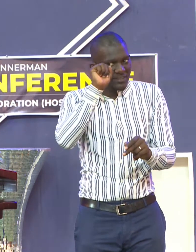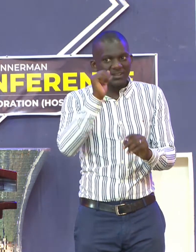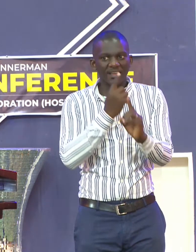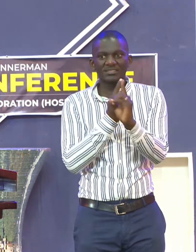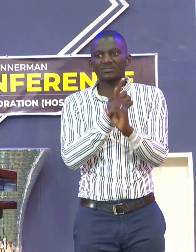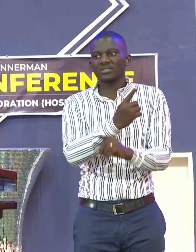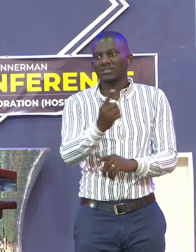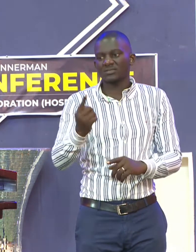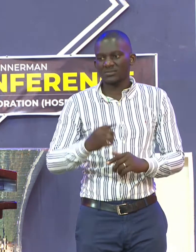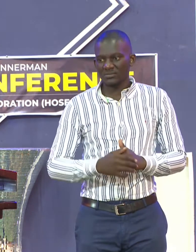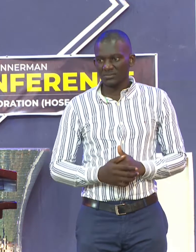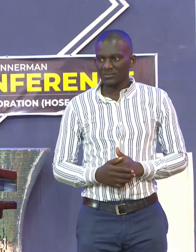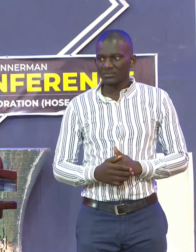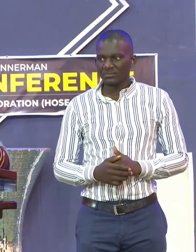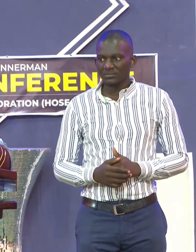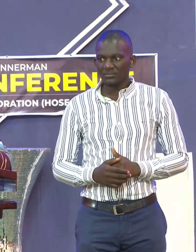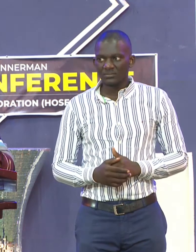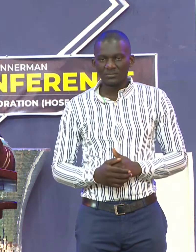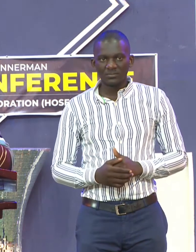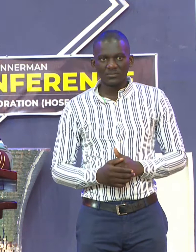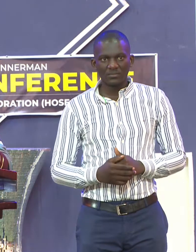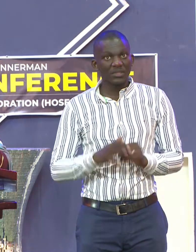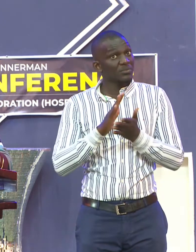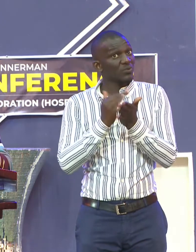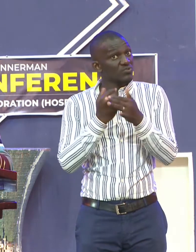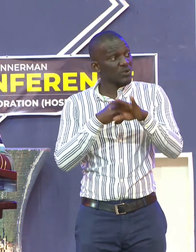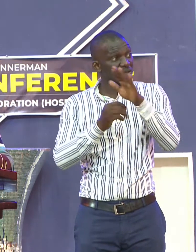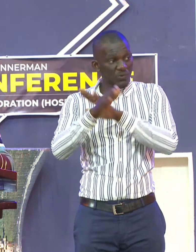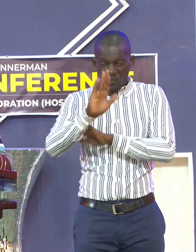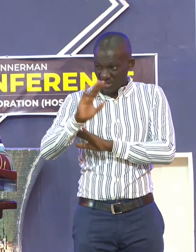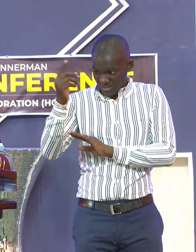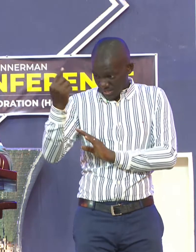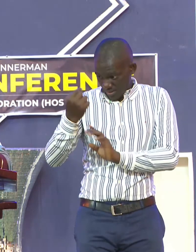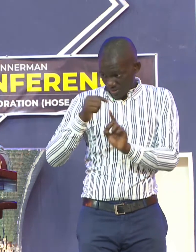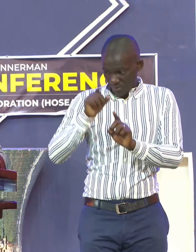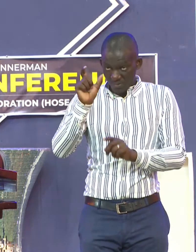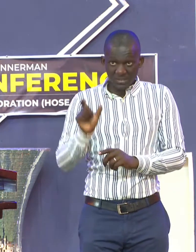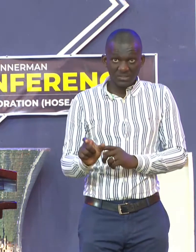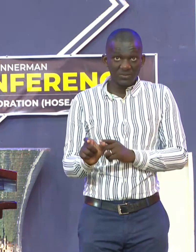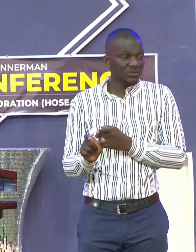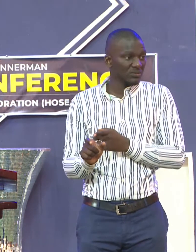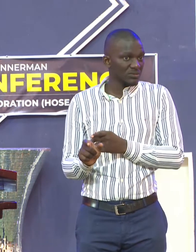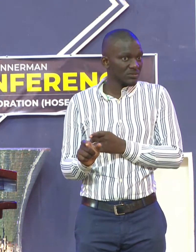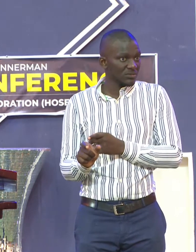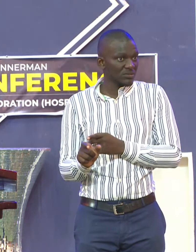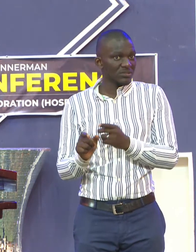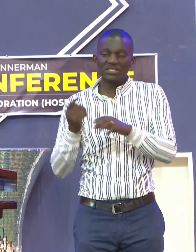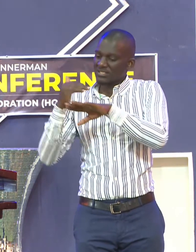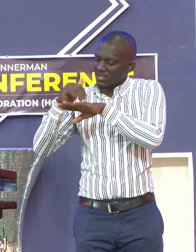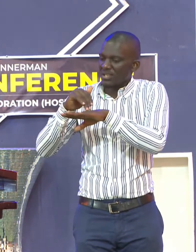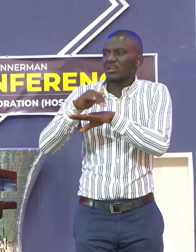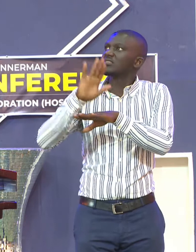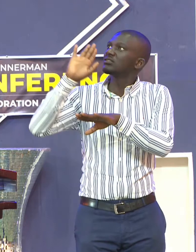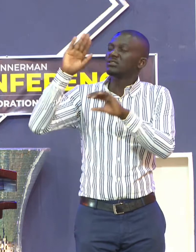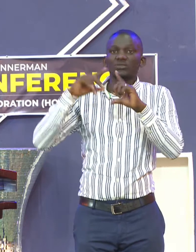consider it that victory has come to you, amen. Because whenever God is coming up for someone, he